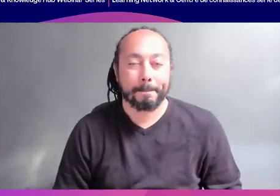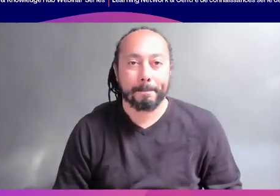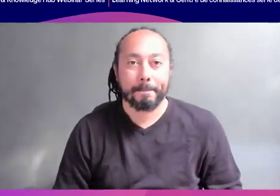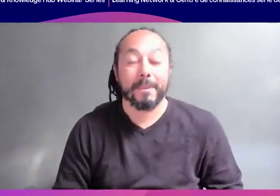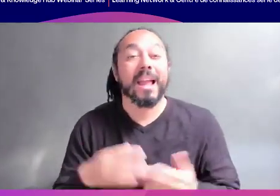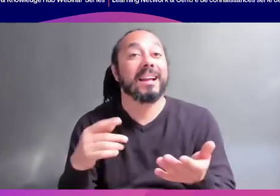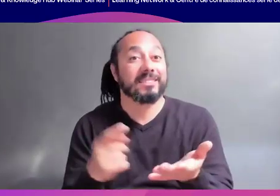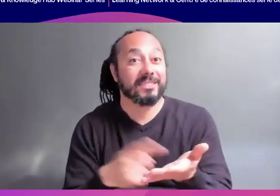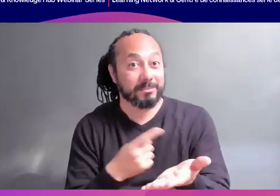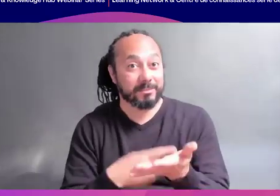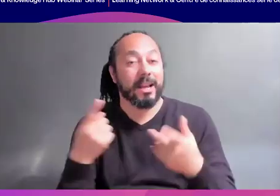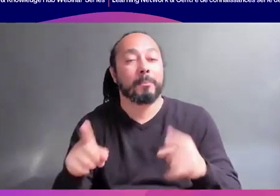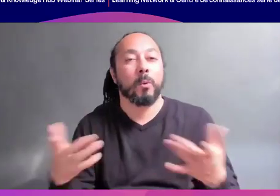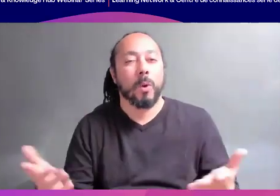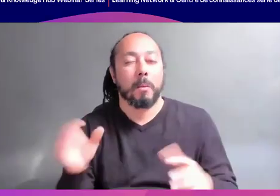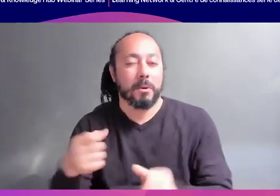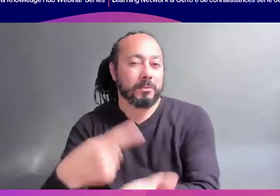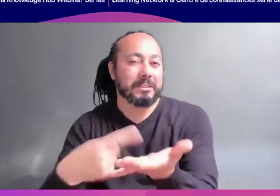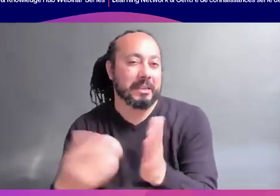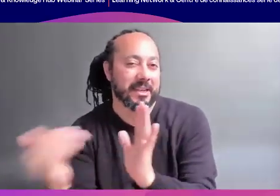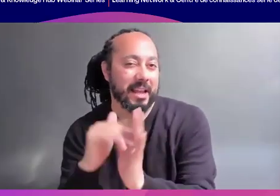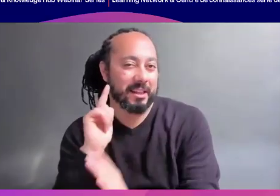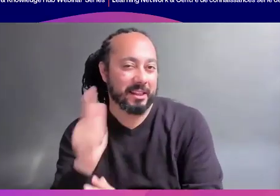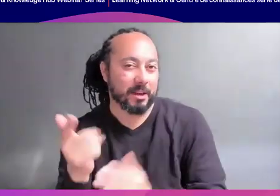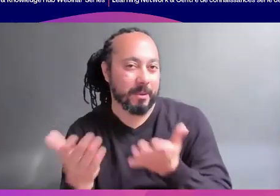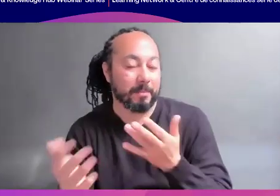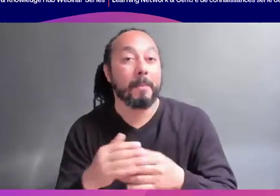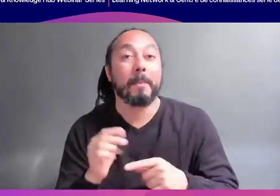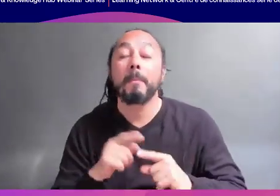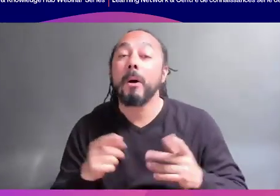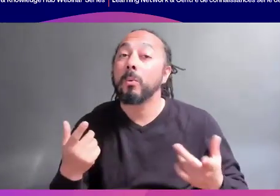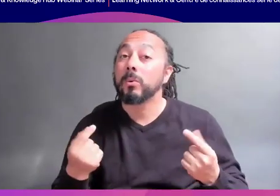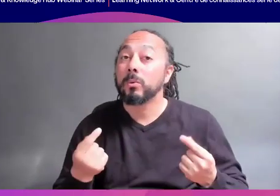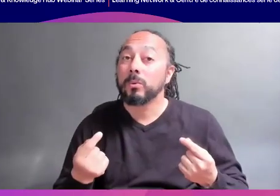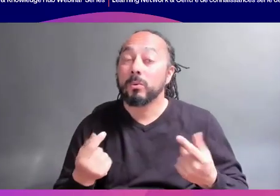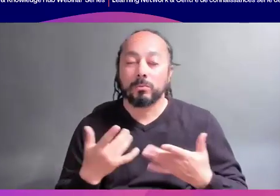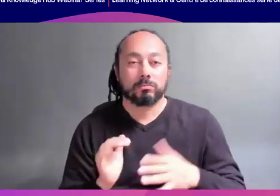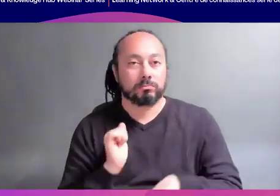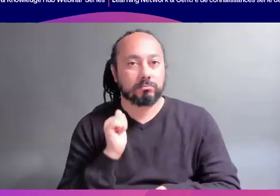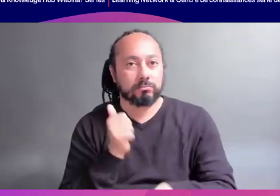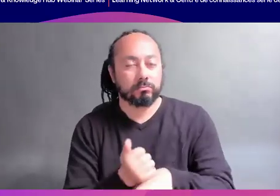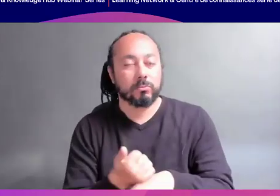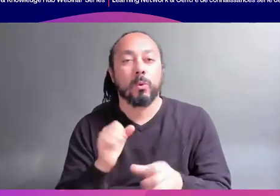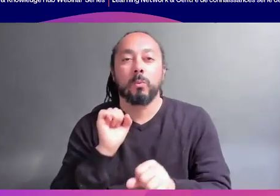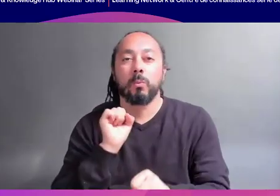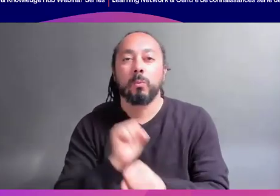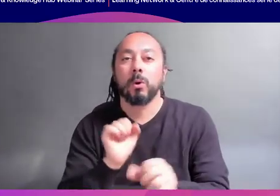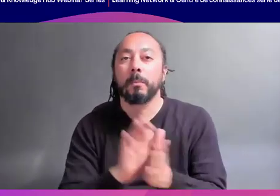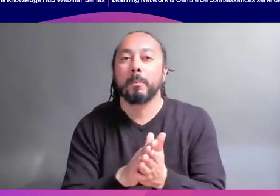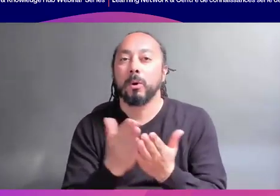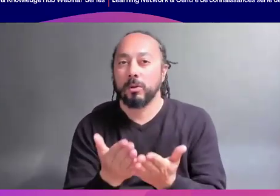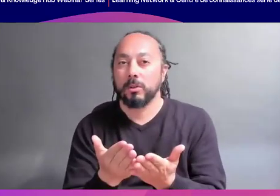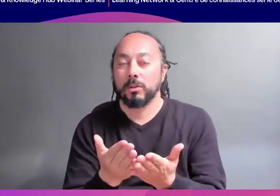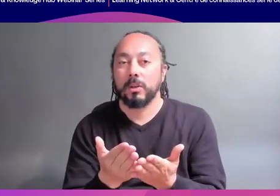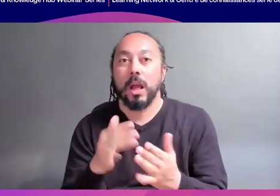come back to, is that we have created this very lengthy workbook, which is, rich